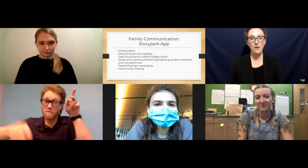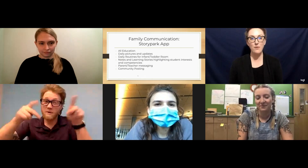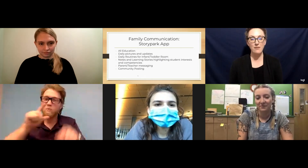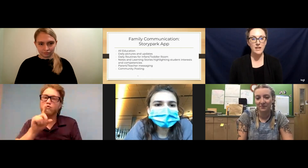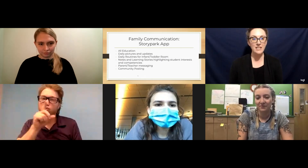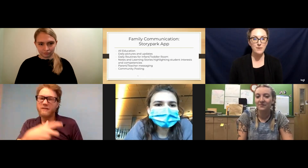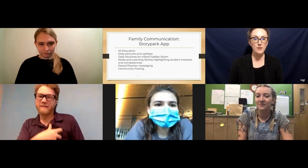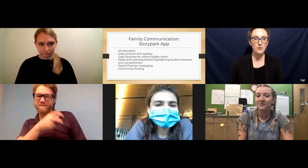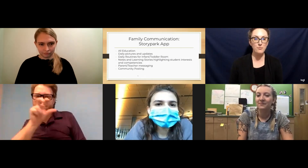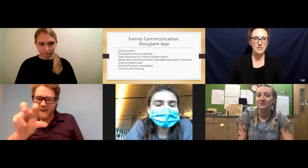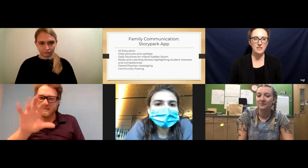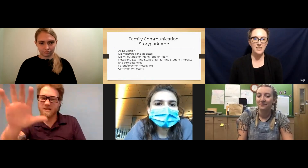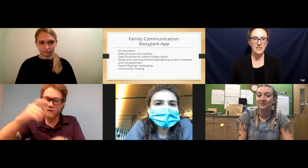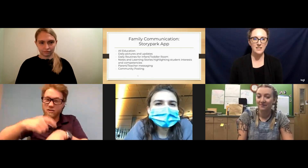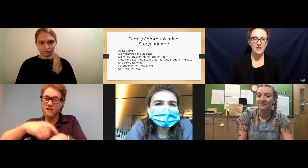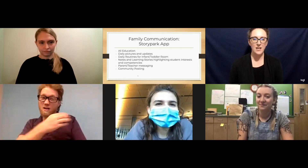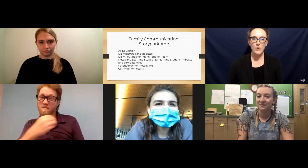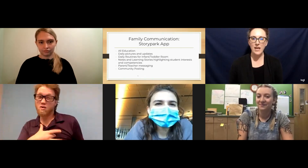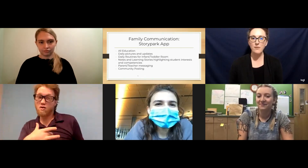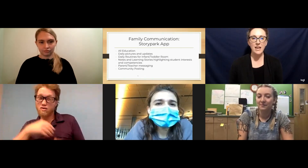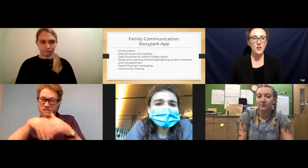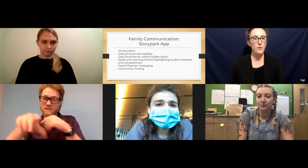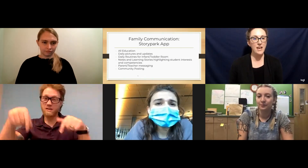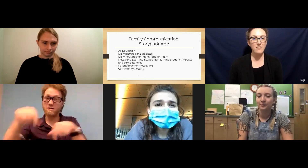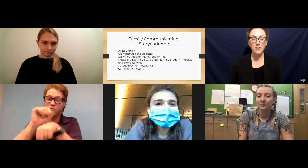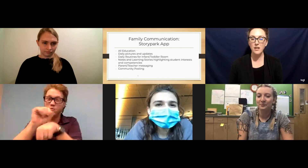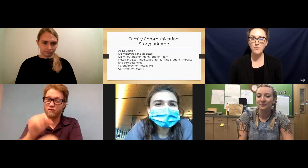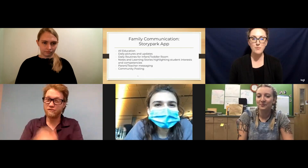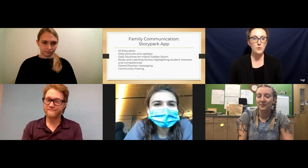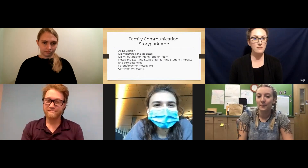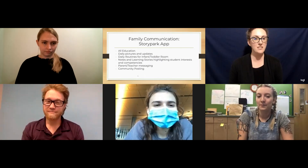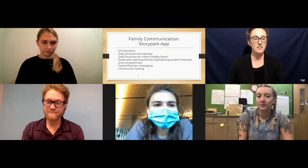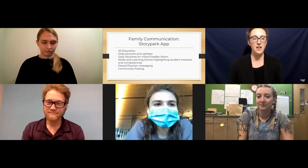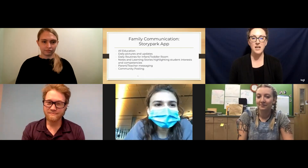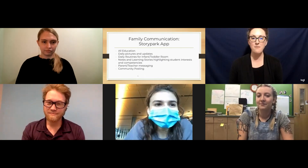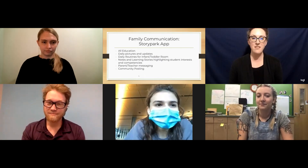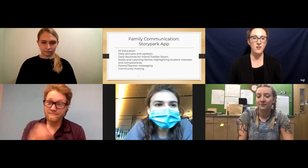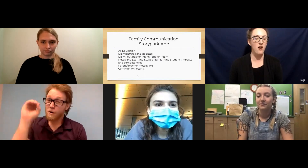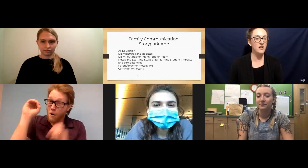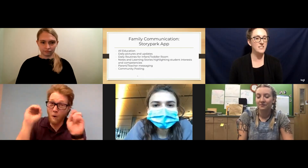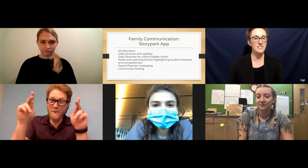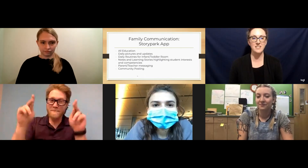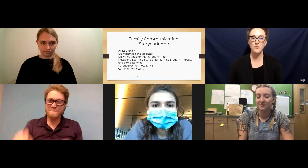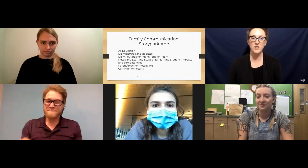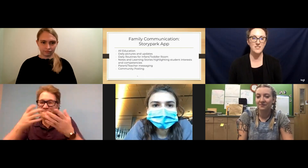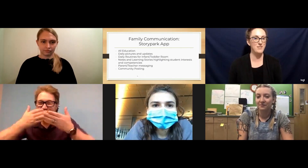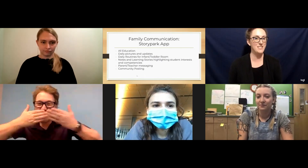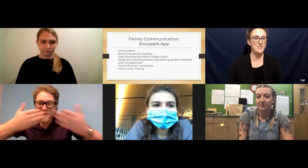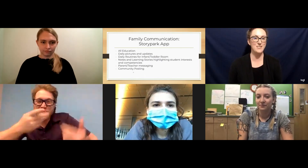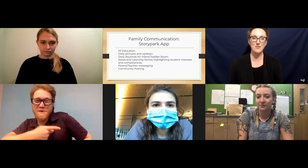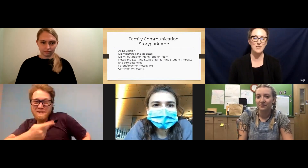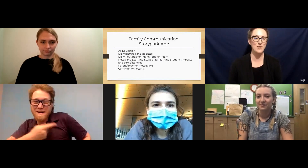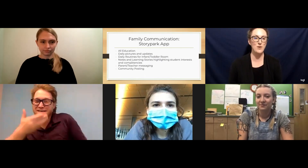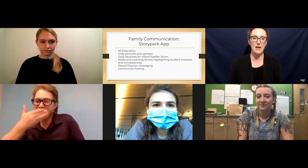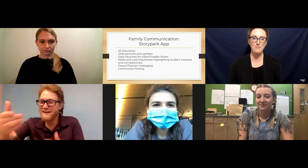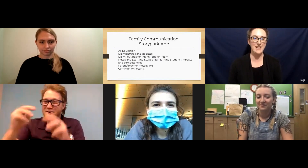Yeah, we have a nice big group this evening. We have a lot of people who invest their time and their heart into this work that we do. So